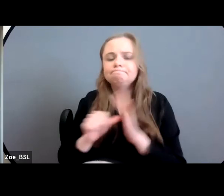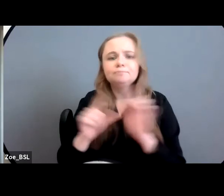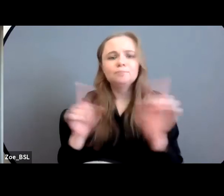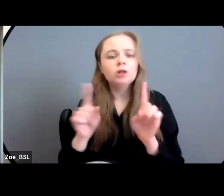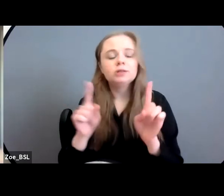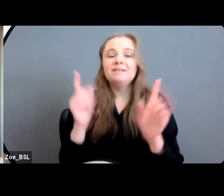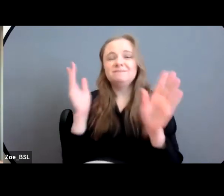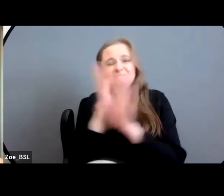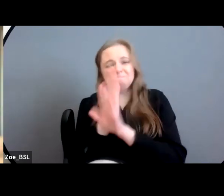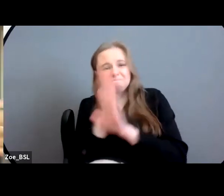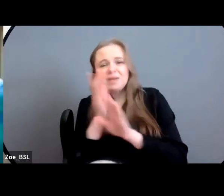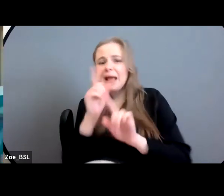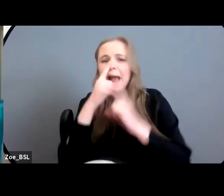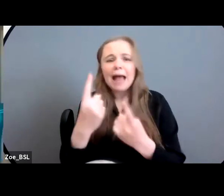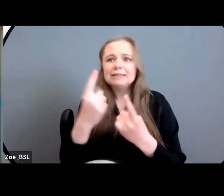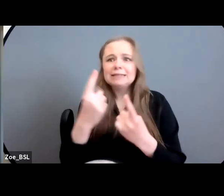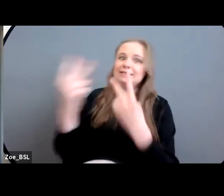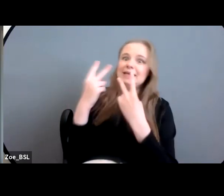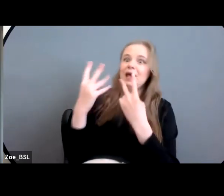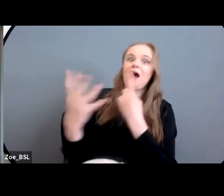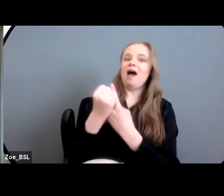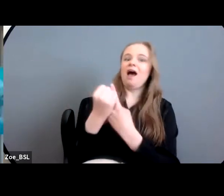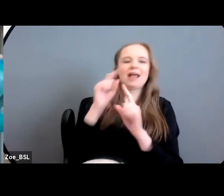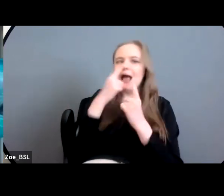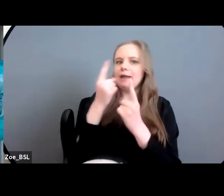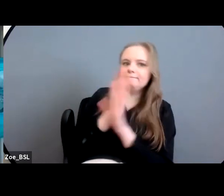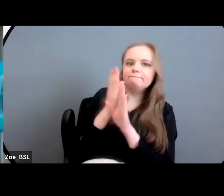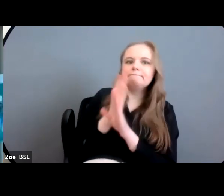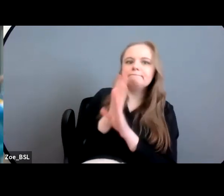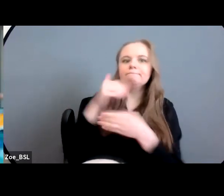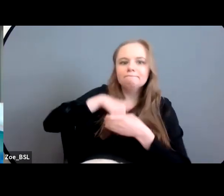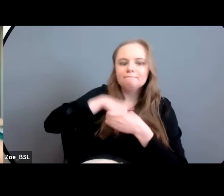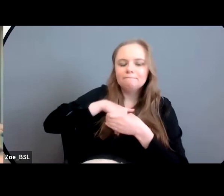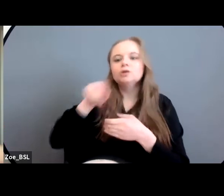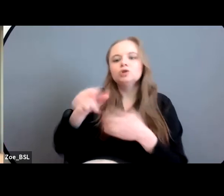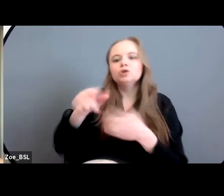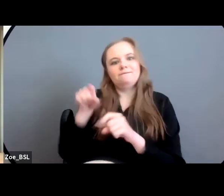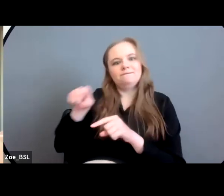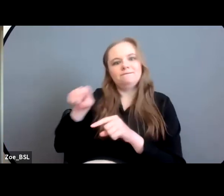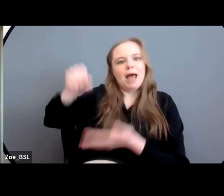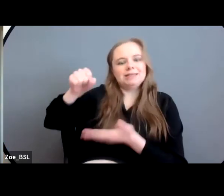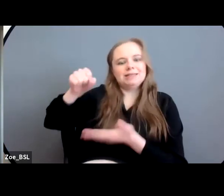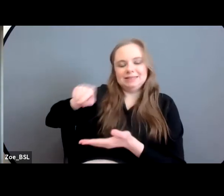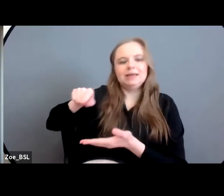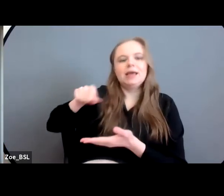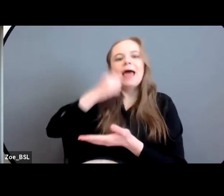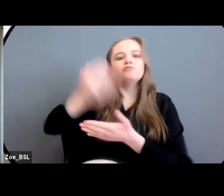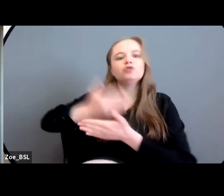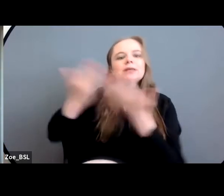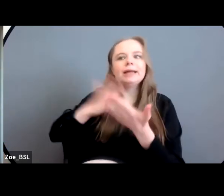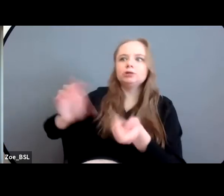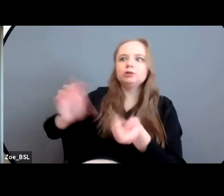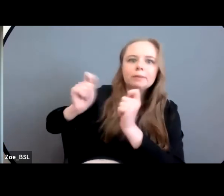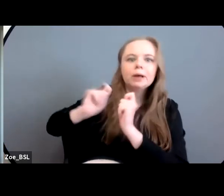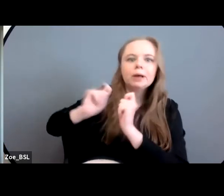it's inconsistent. So I have a basket of things here, which are part of my daily treatment. But when you